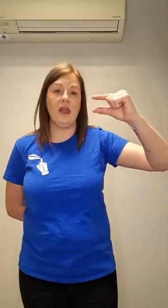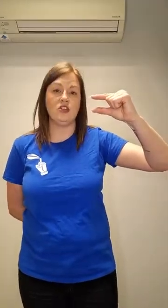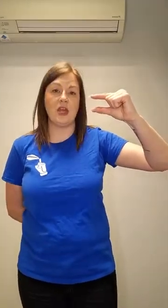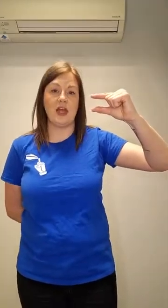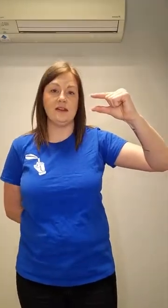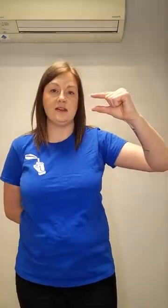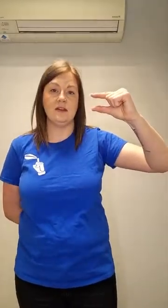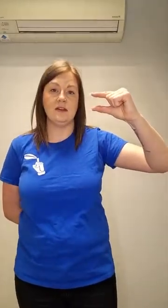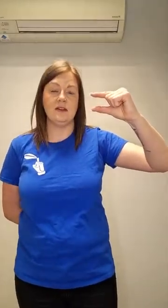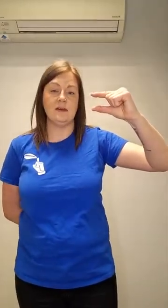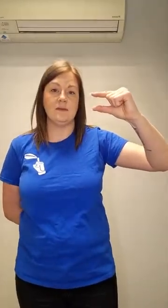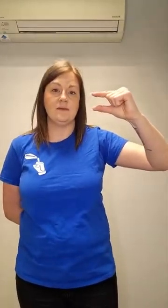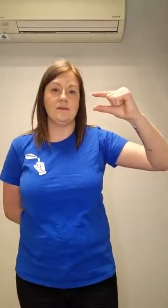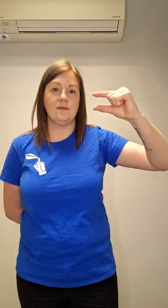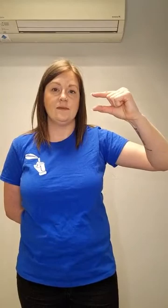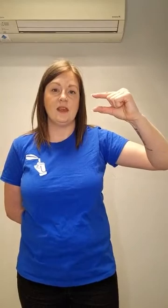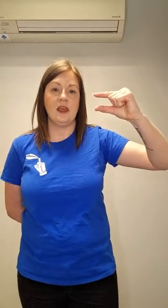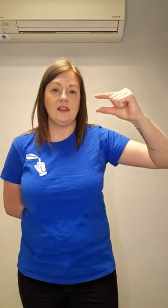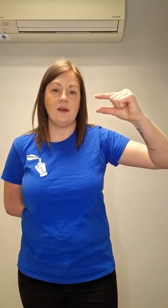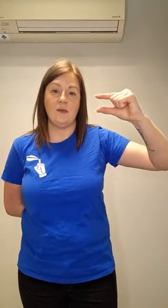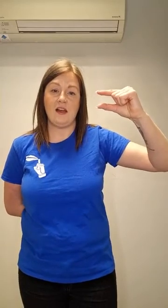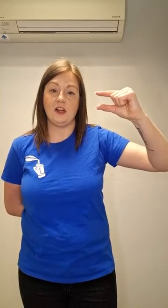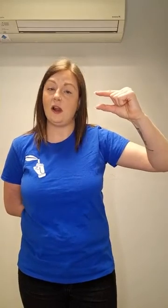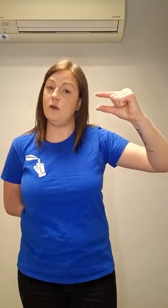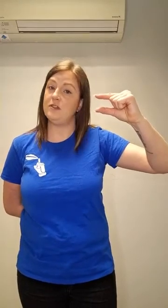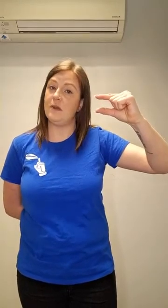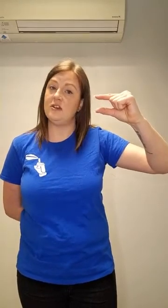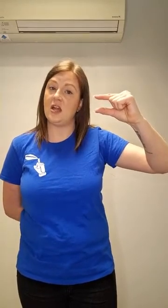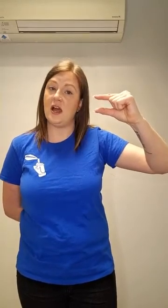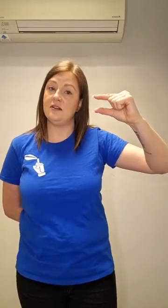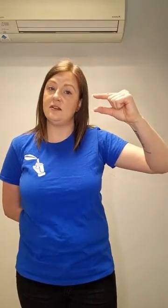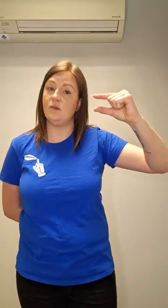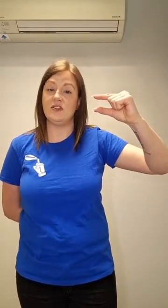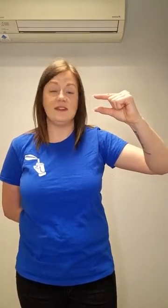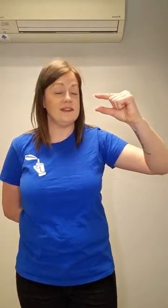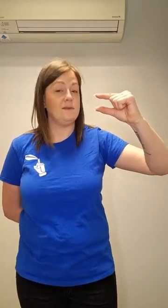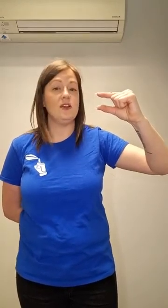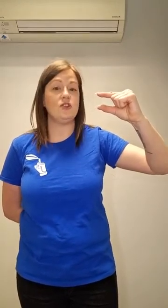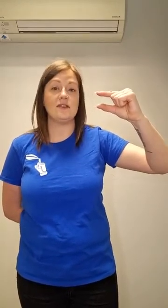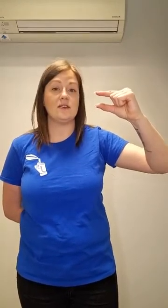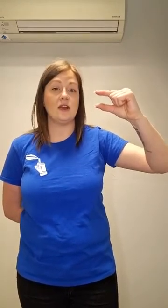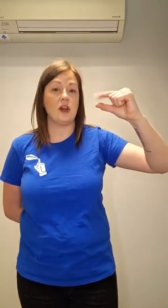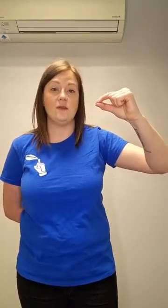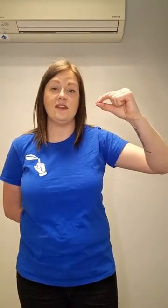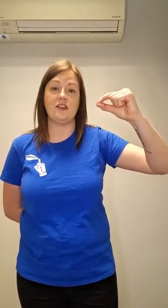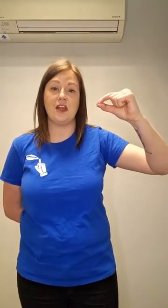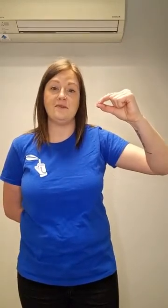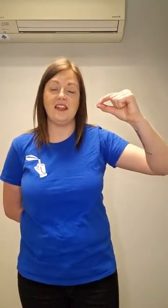pinched hand. Then we have a closed pinched hand, which is simply just closing that shape